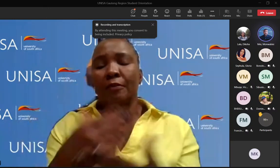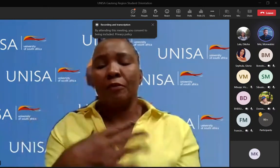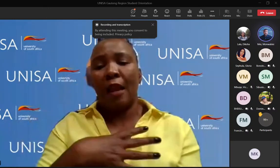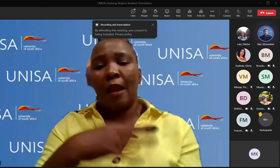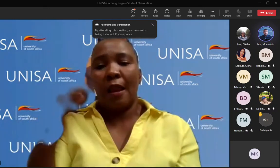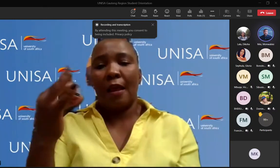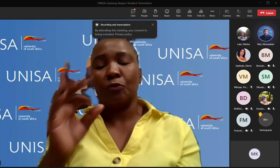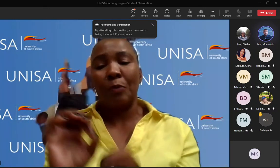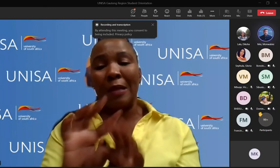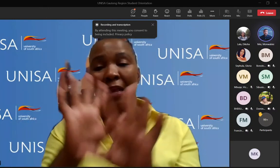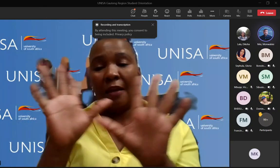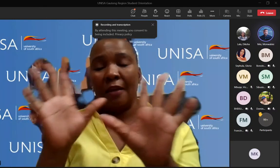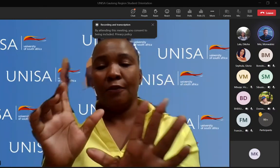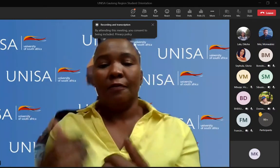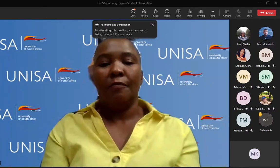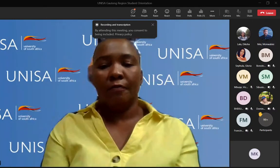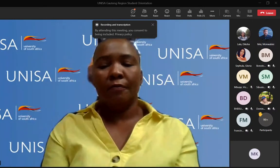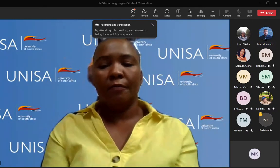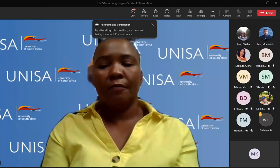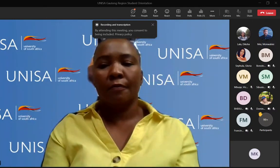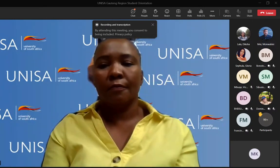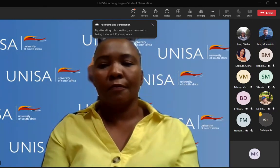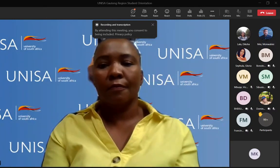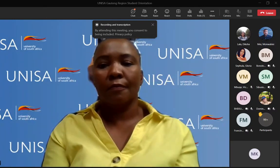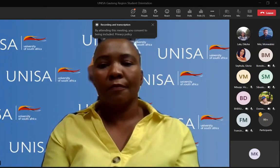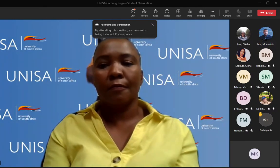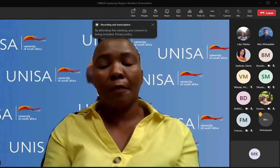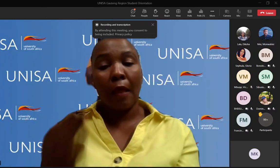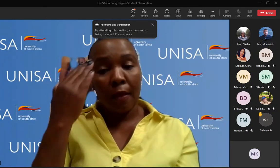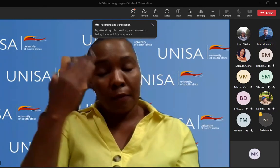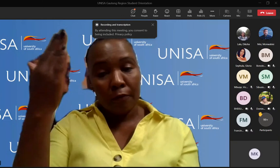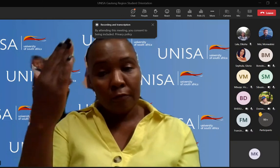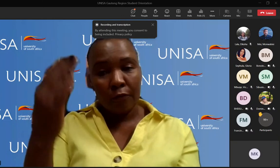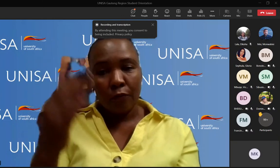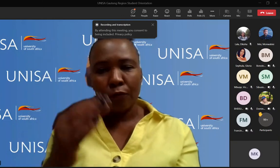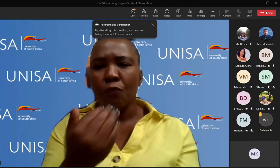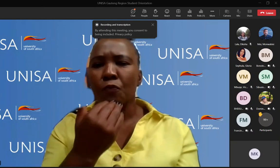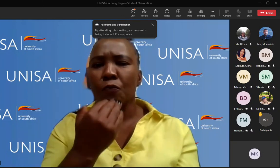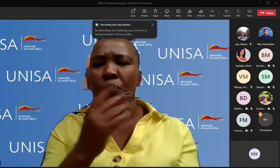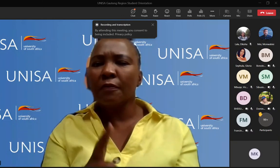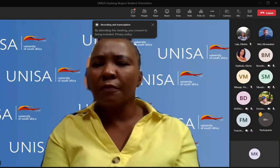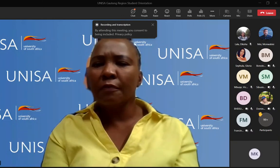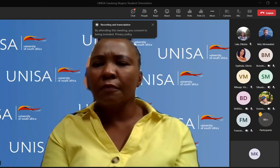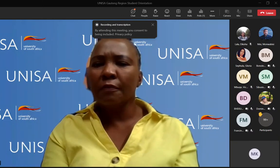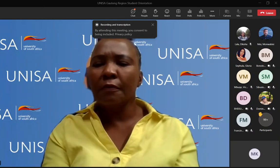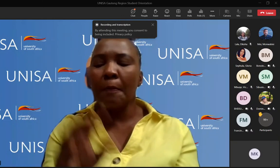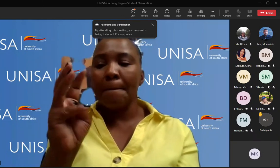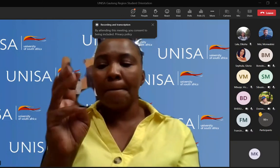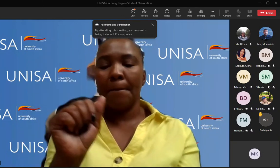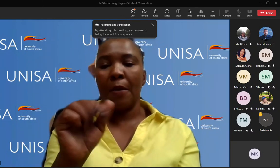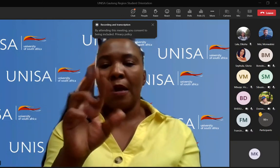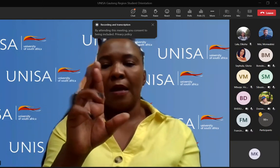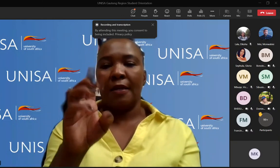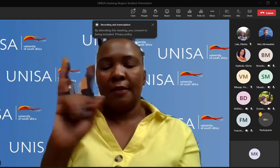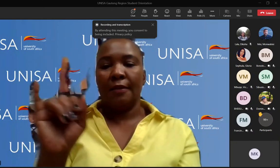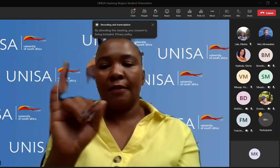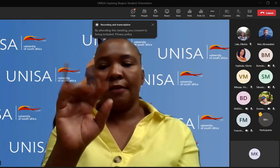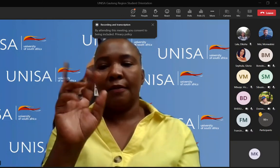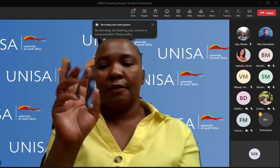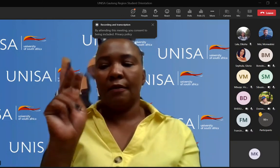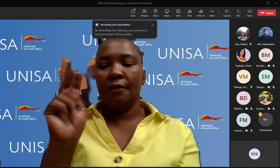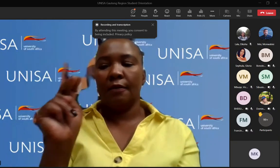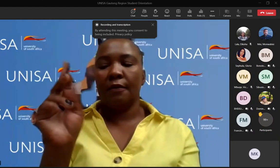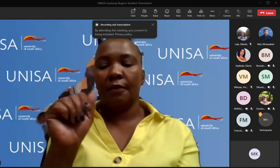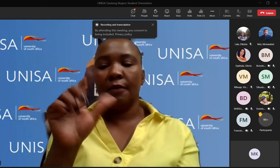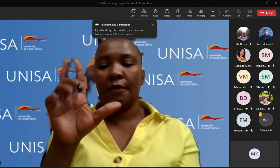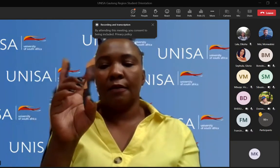clarity on envelope hello who's this um yes now lady thank you